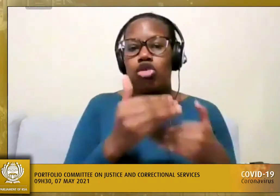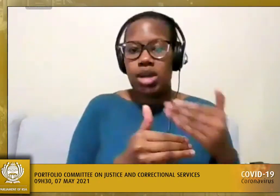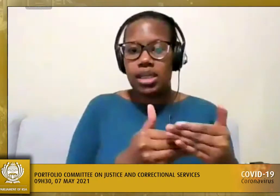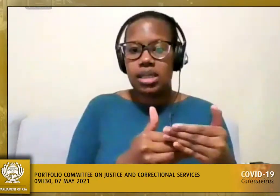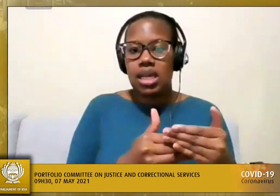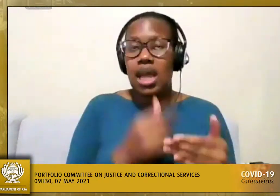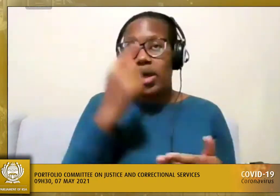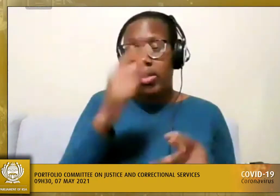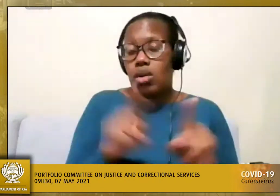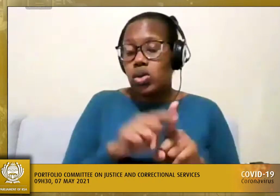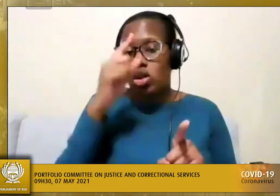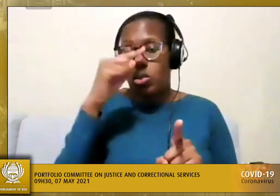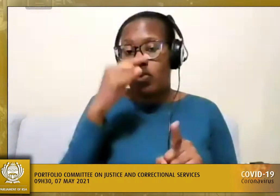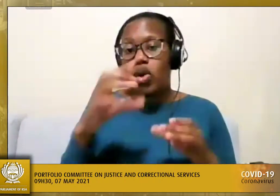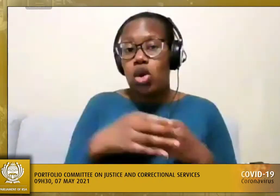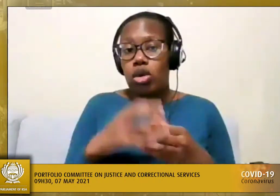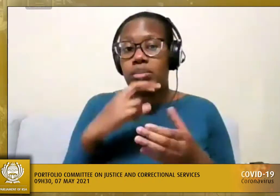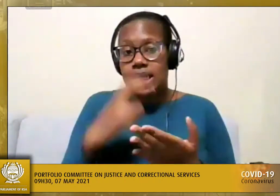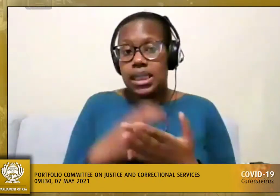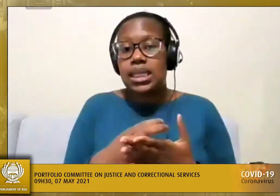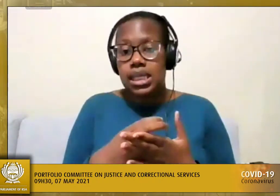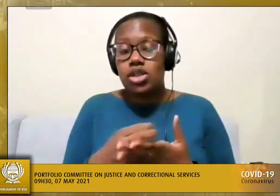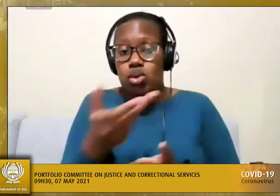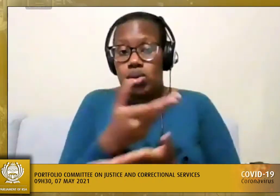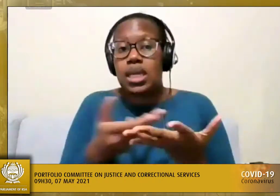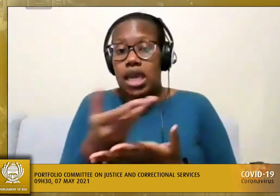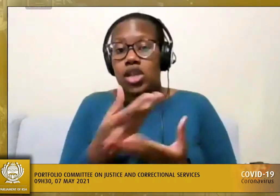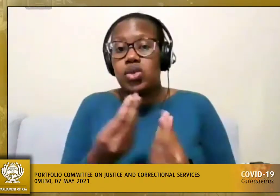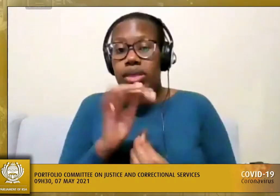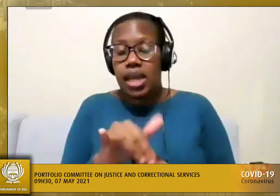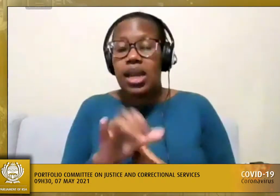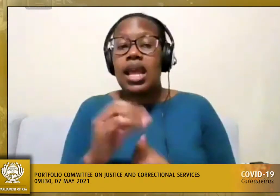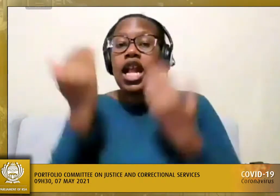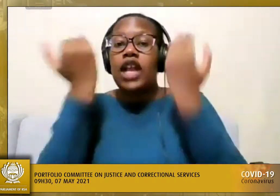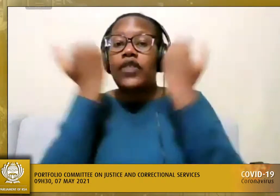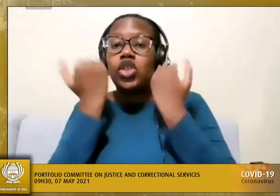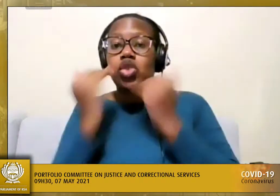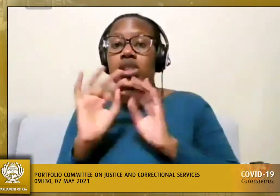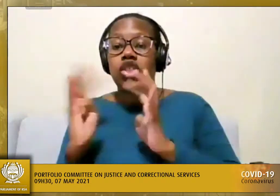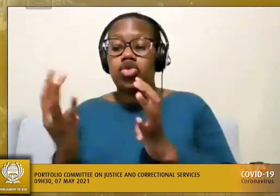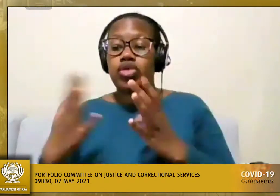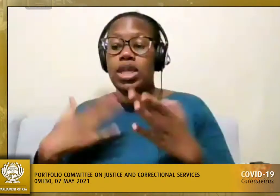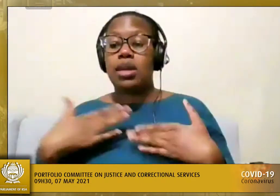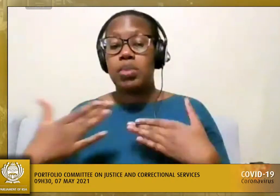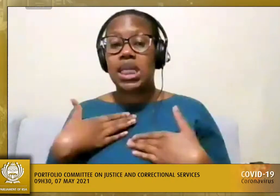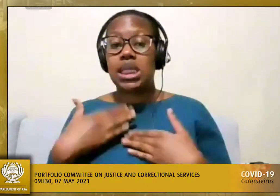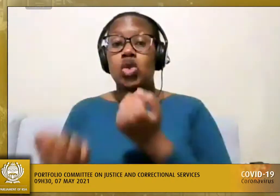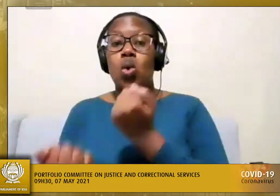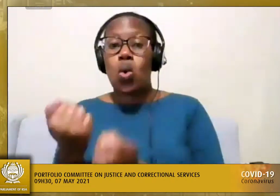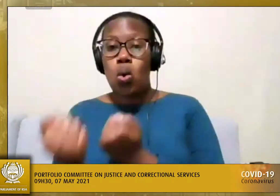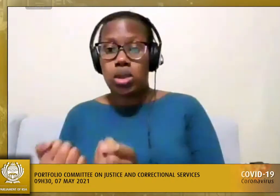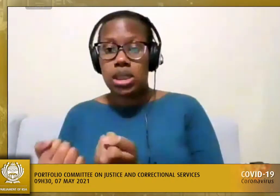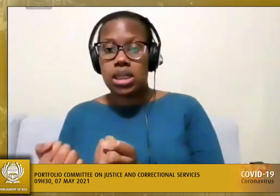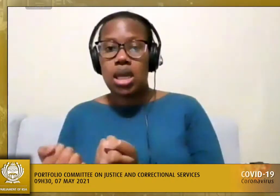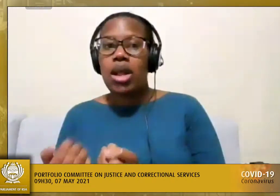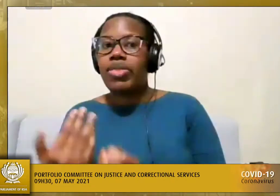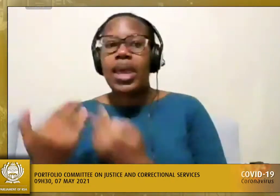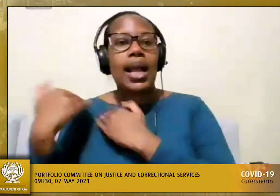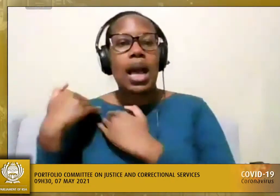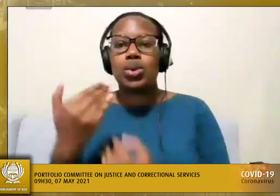even the portfolio committee needs to be engaged in if the Judiciary administer the courts then who do they account to